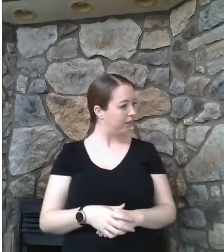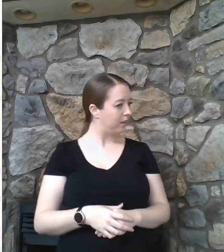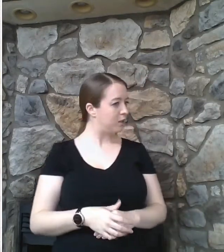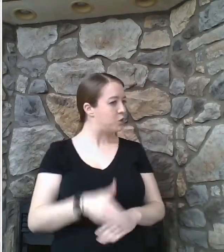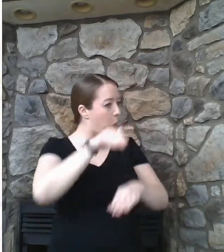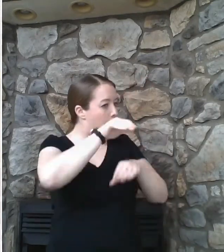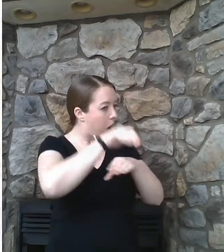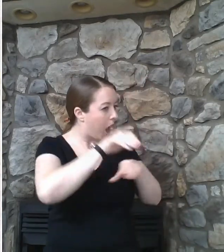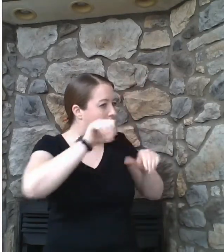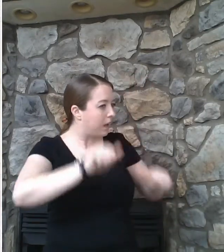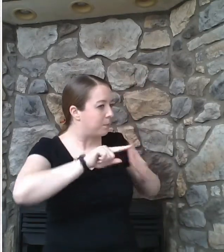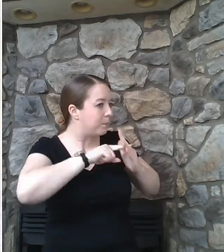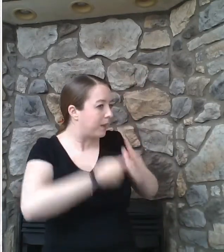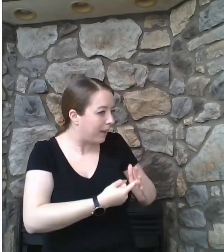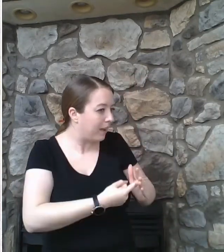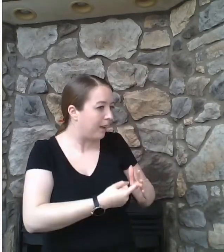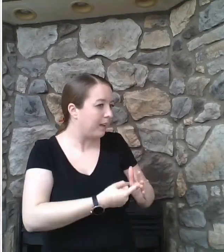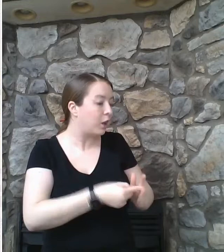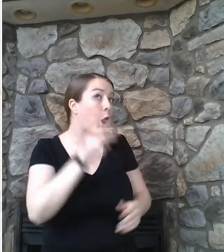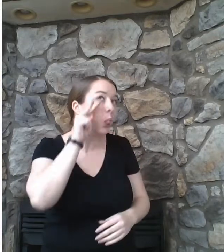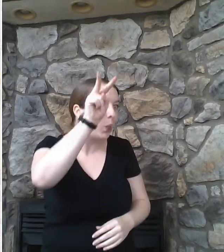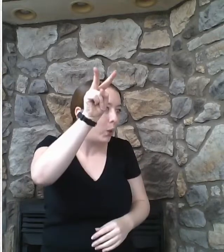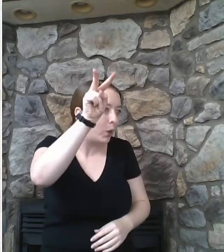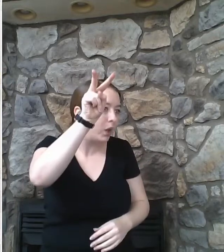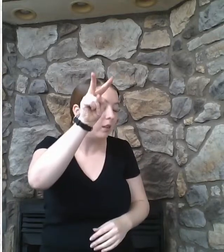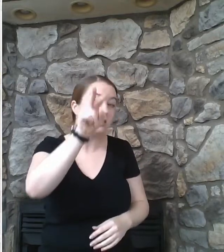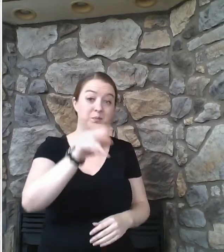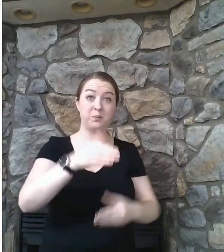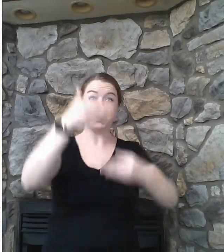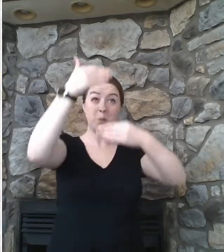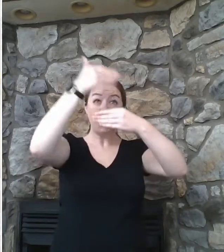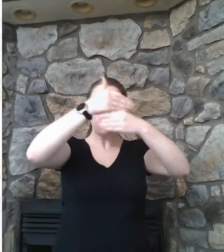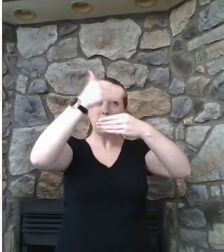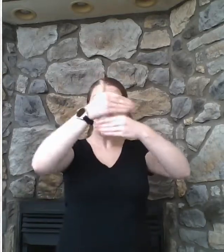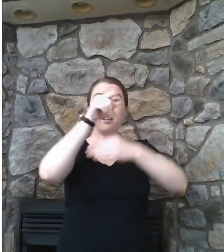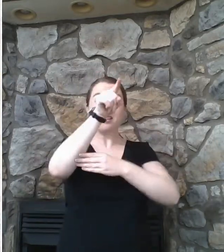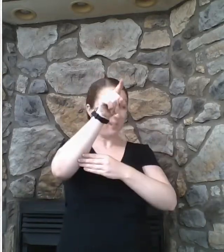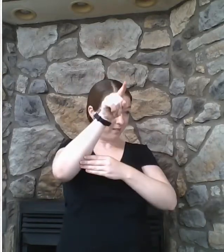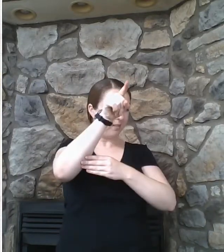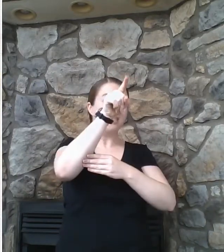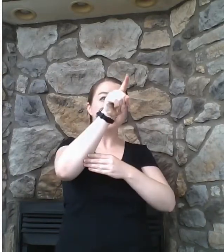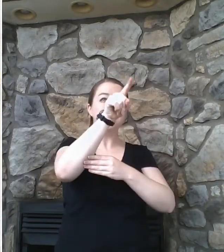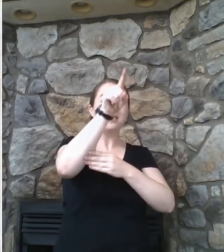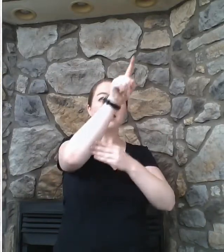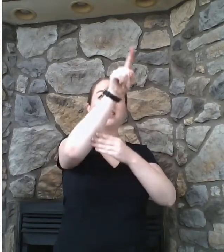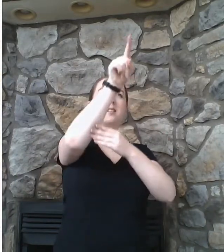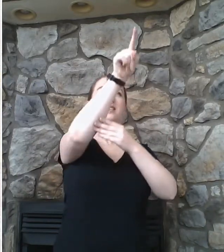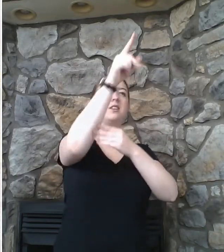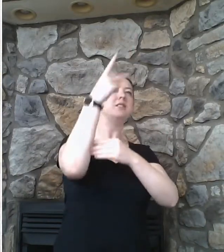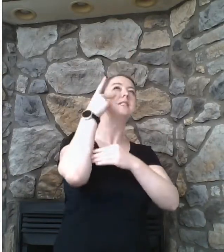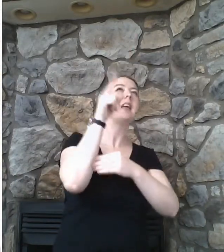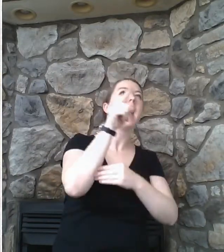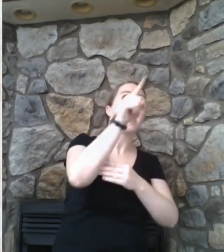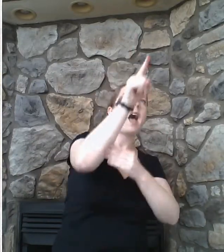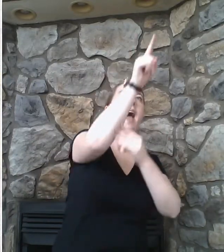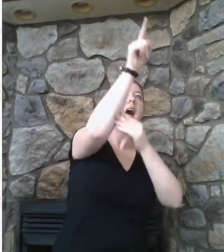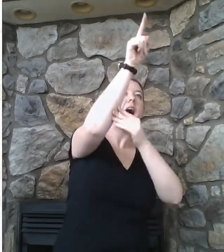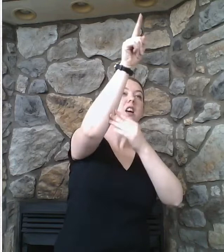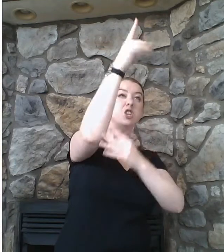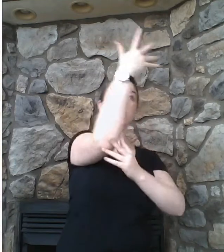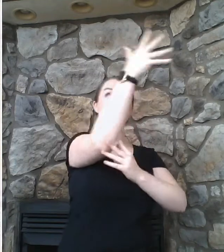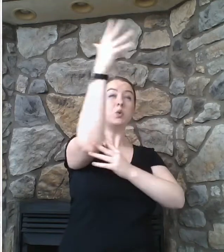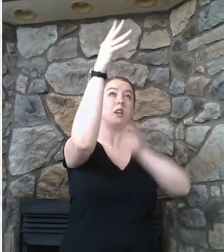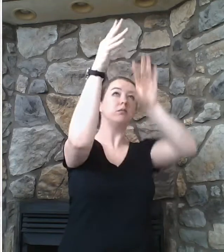can begin," she said. "Look." She pointed out the window where, high in the darkening